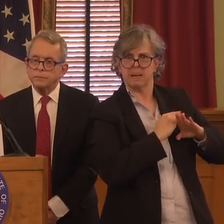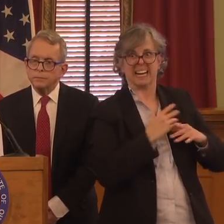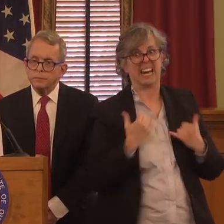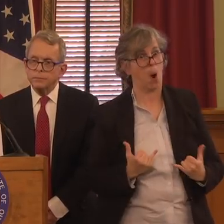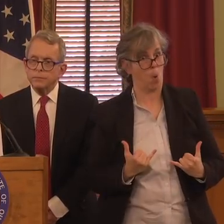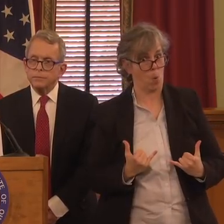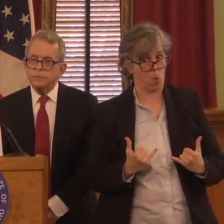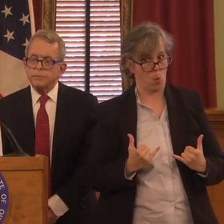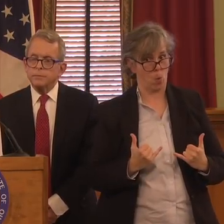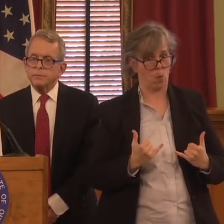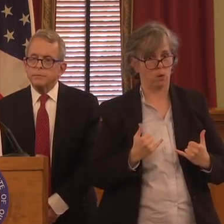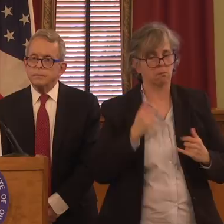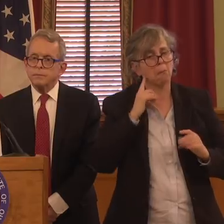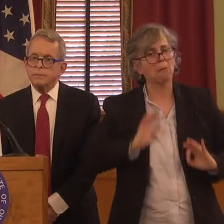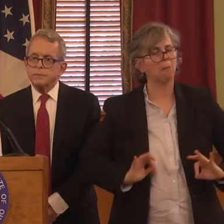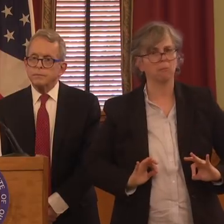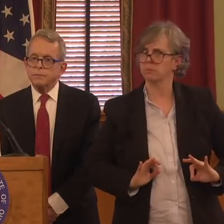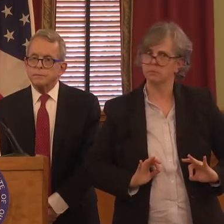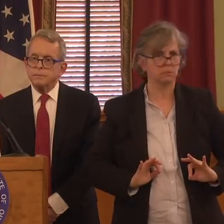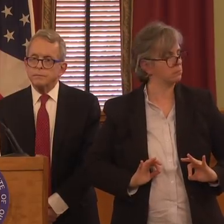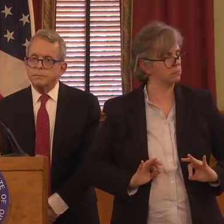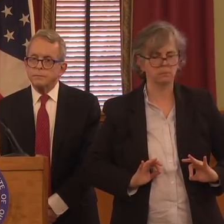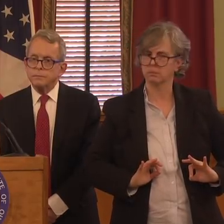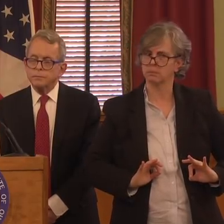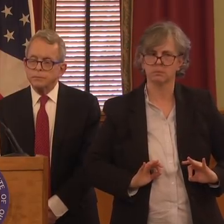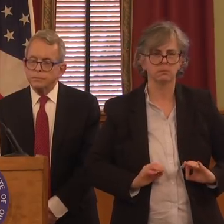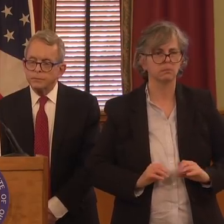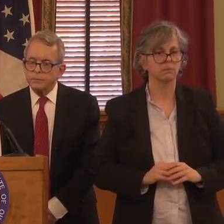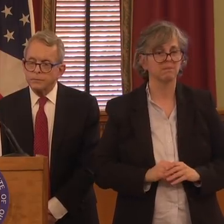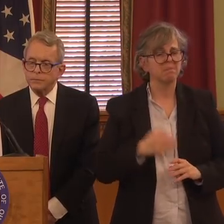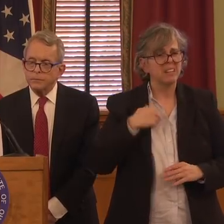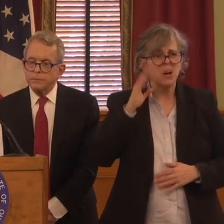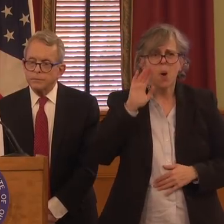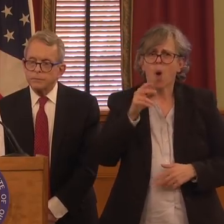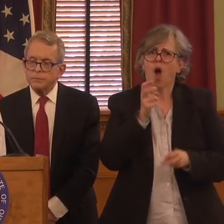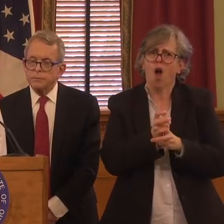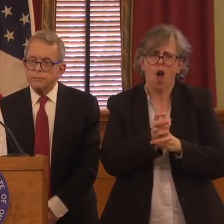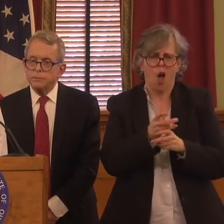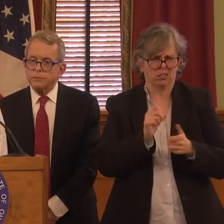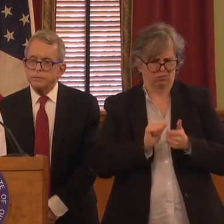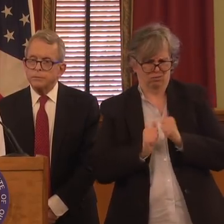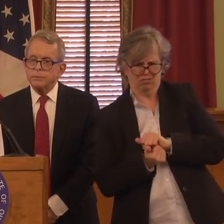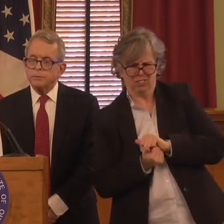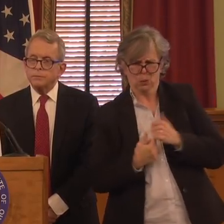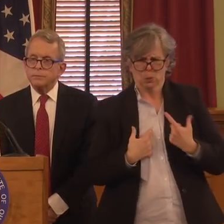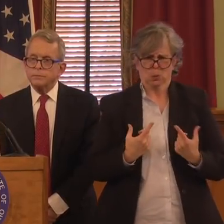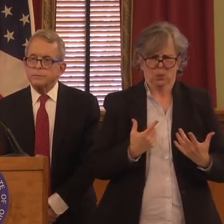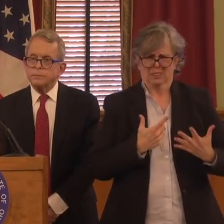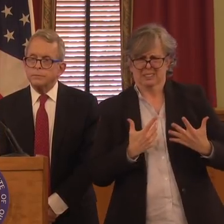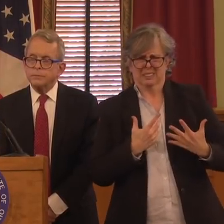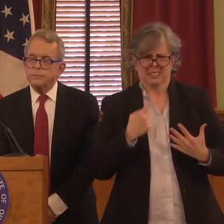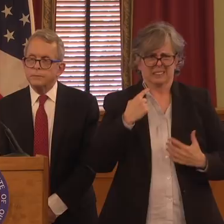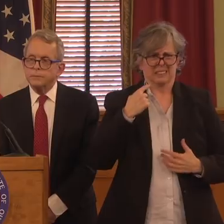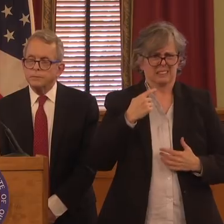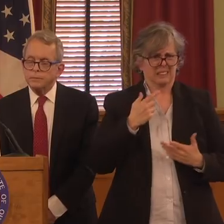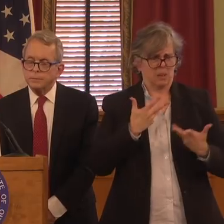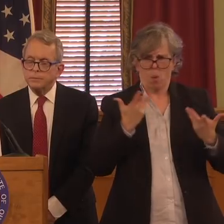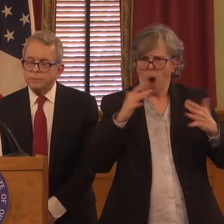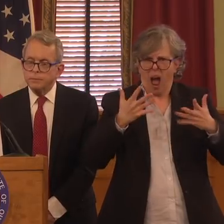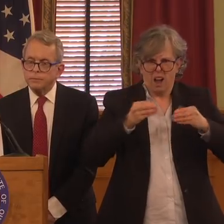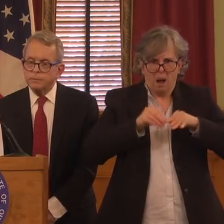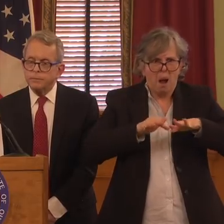our decisions. I know this is hard because this virus is among us, but we can't see it